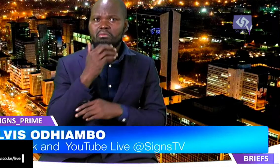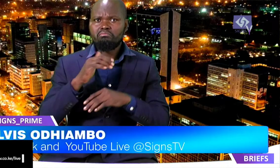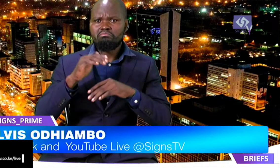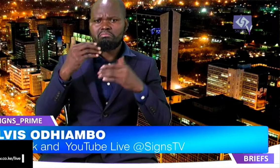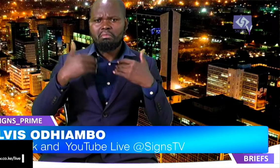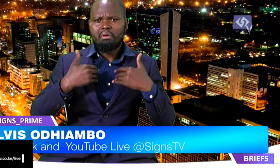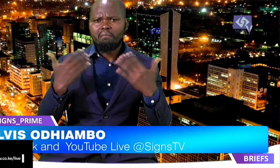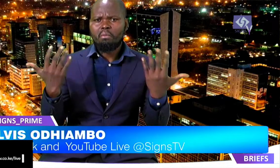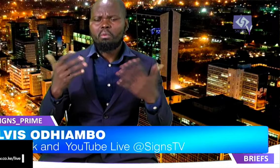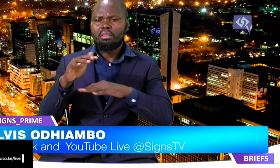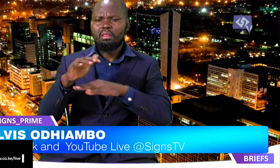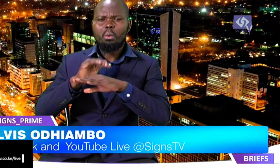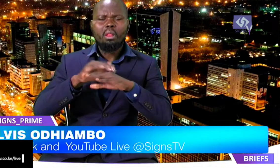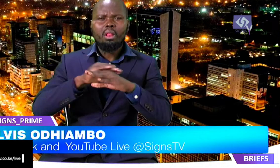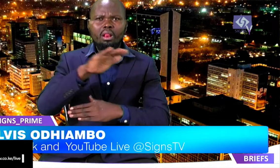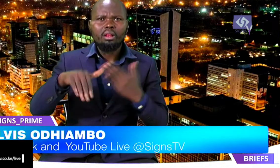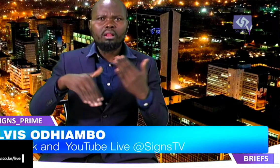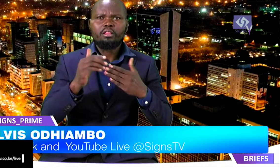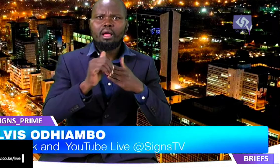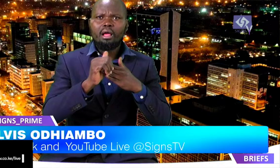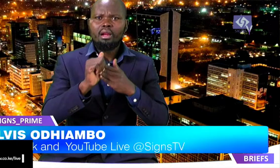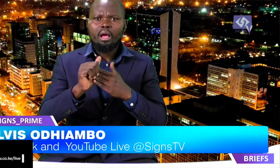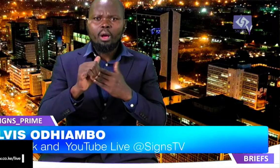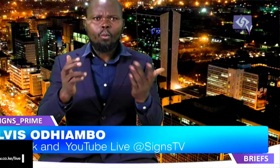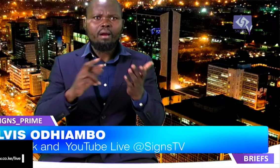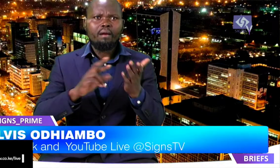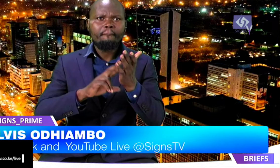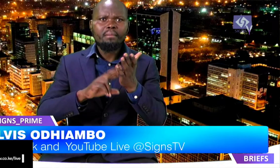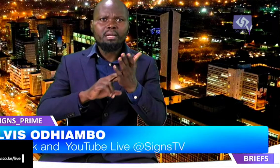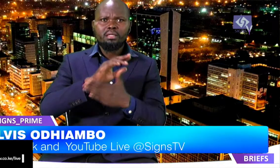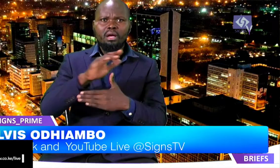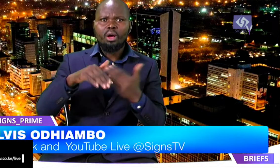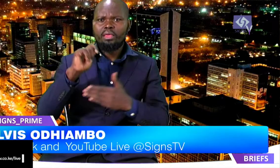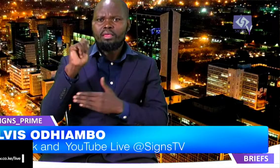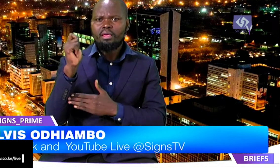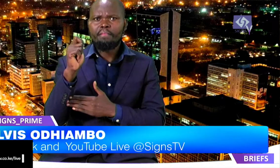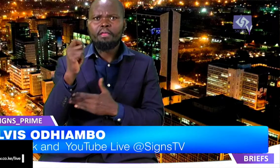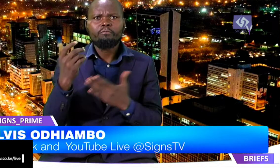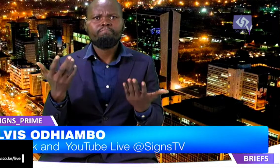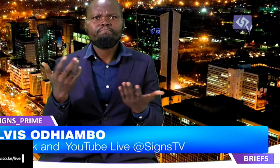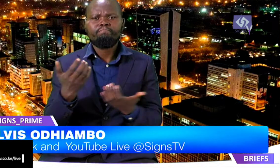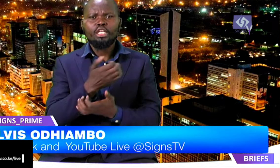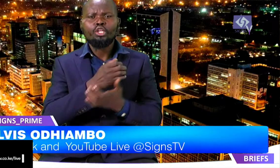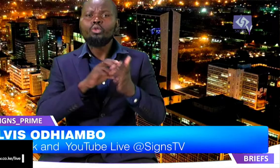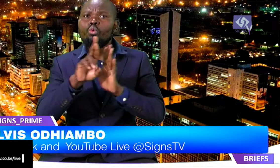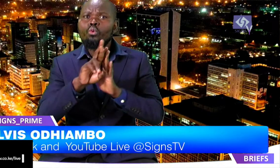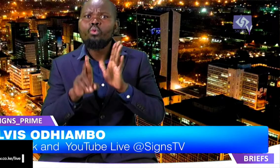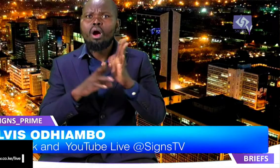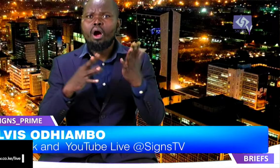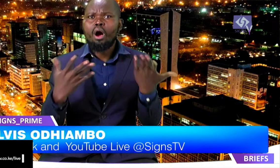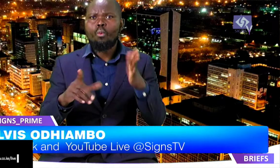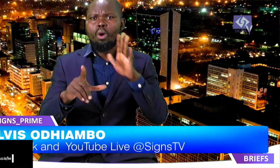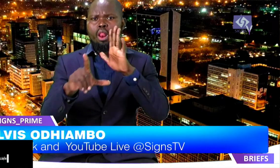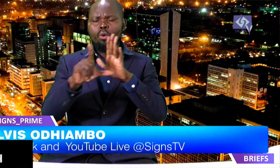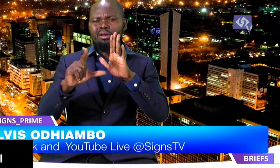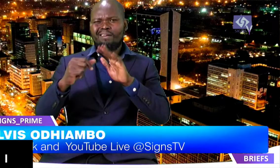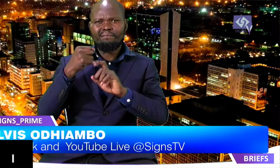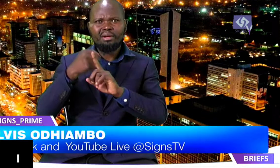headlines. Deputy President Gachagua has called on leaders in the region to emulate Kenya's stance in